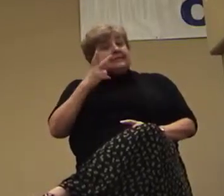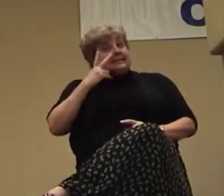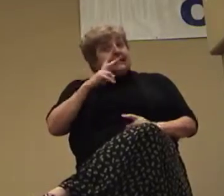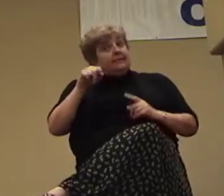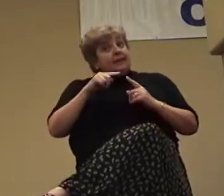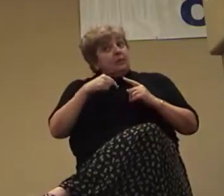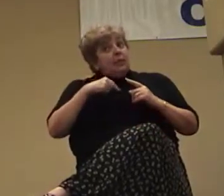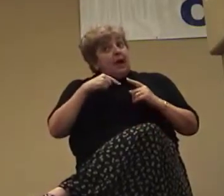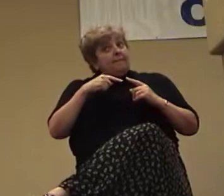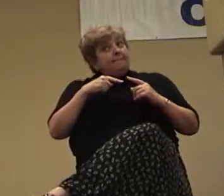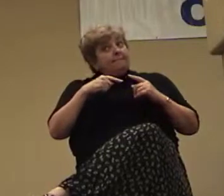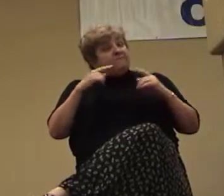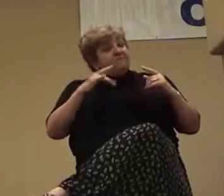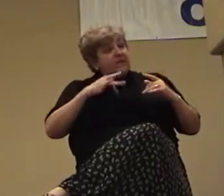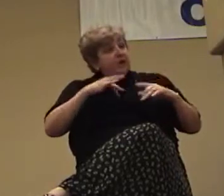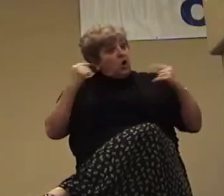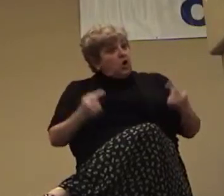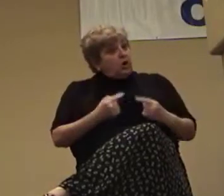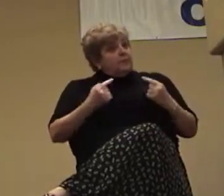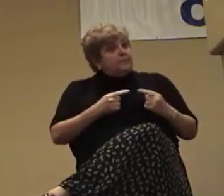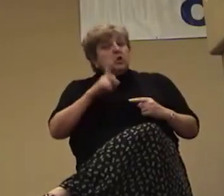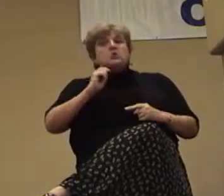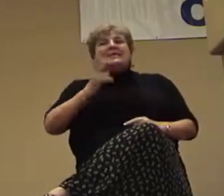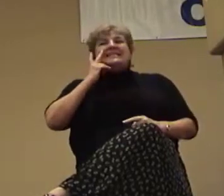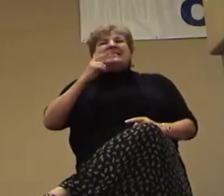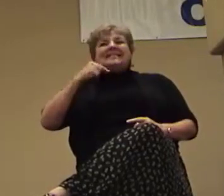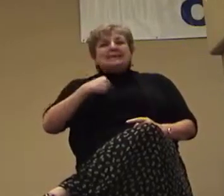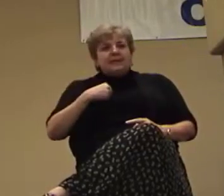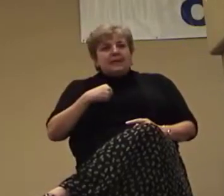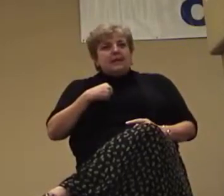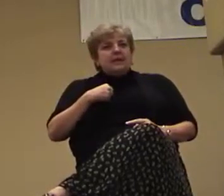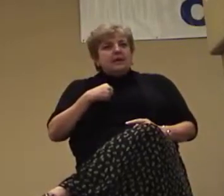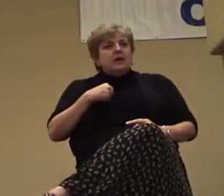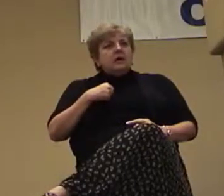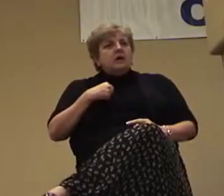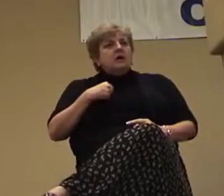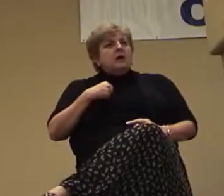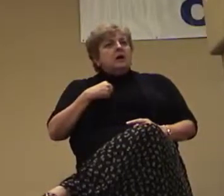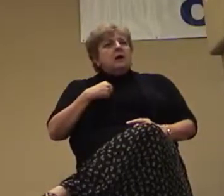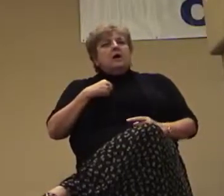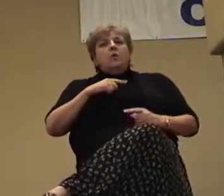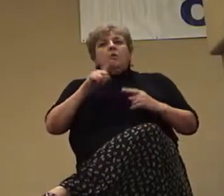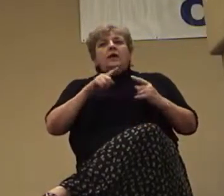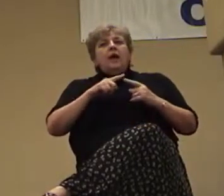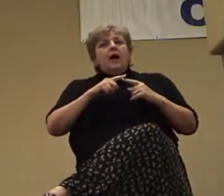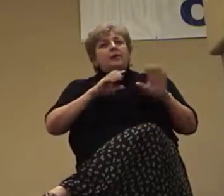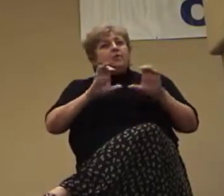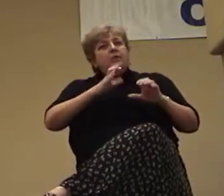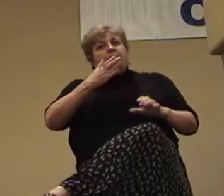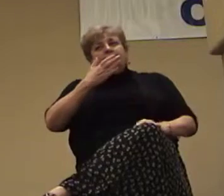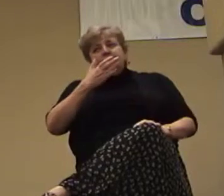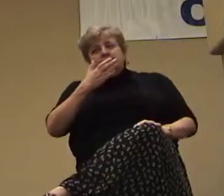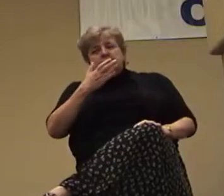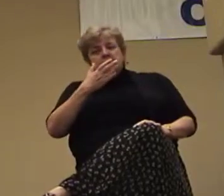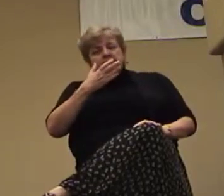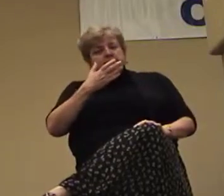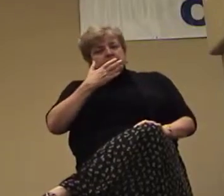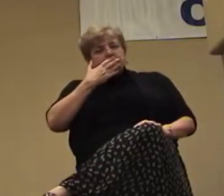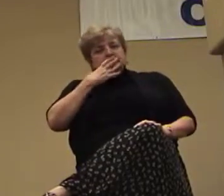got in me. You need to see me when I put my foot so far in my mouth that all I can do is sit in my seat and cry. You need to